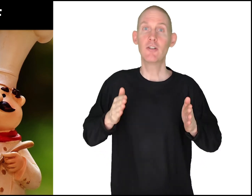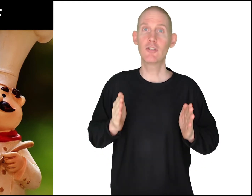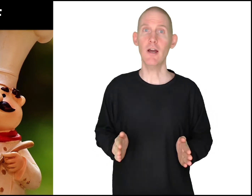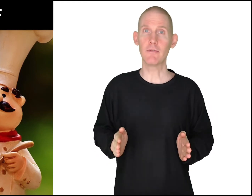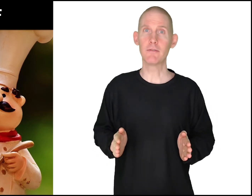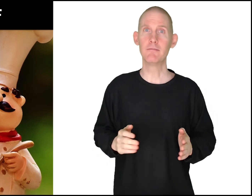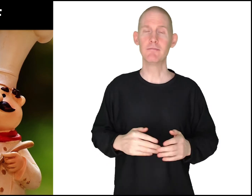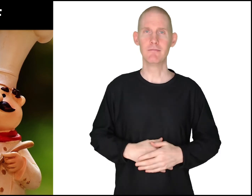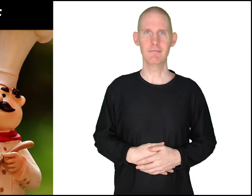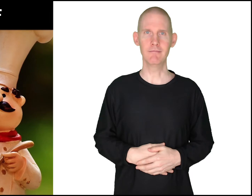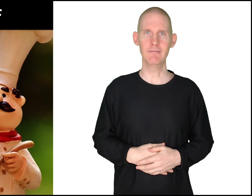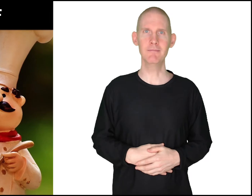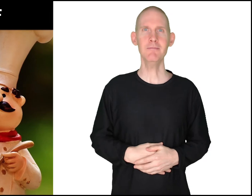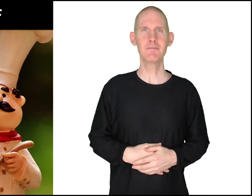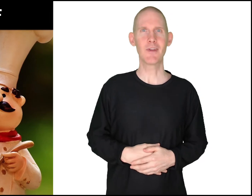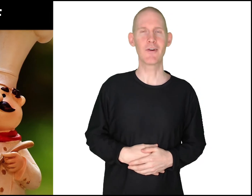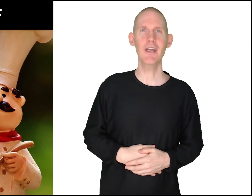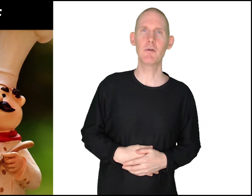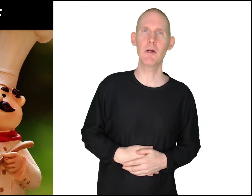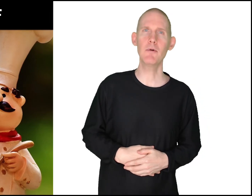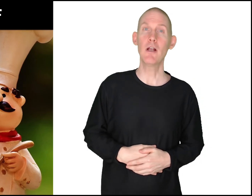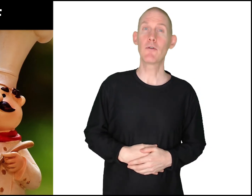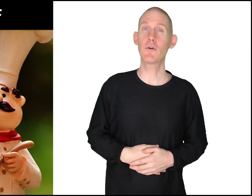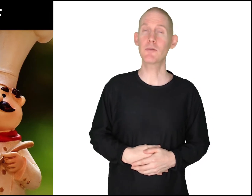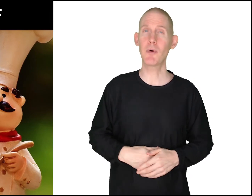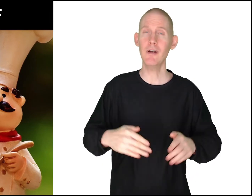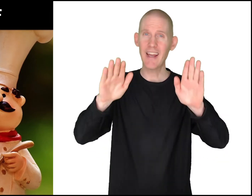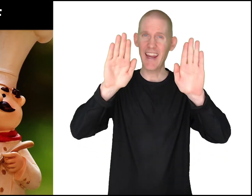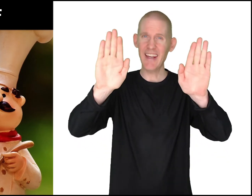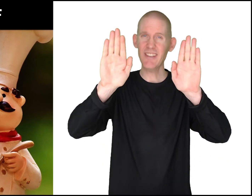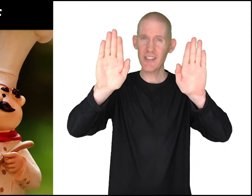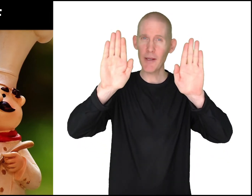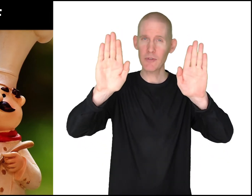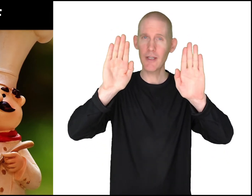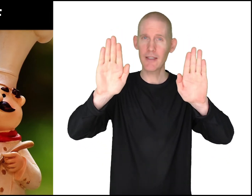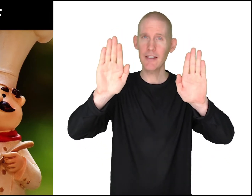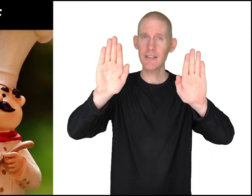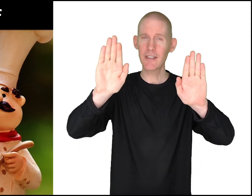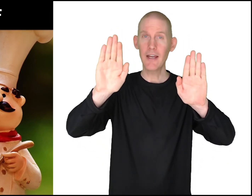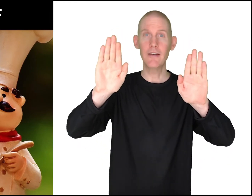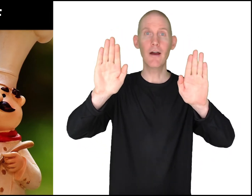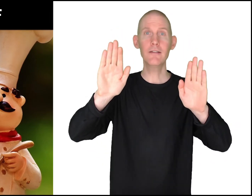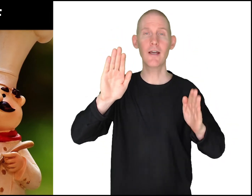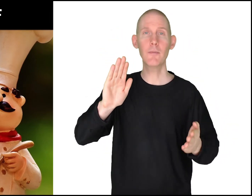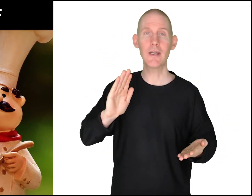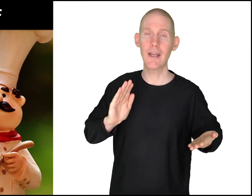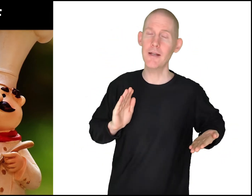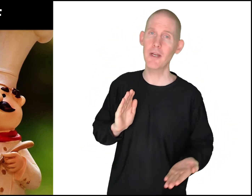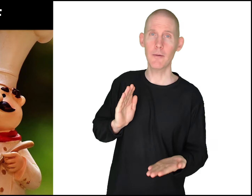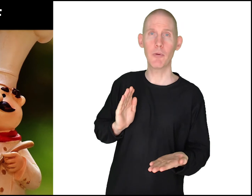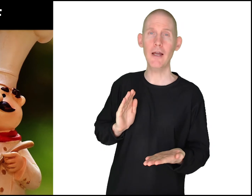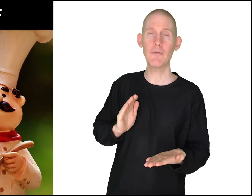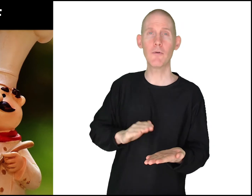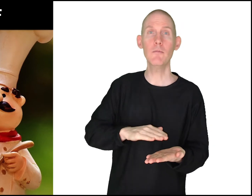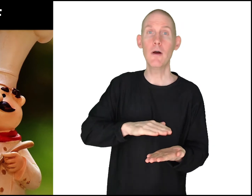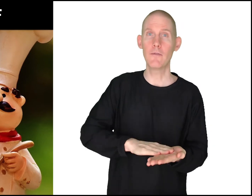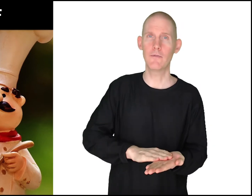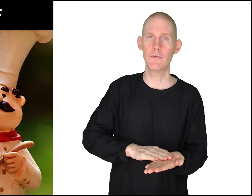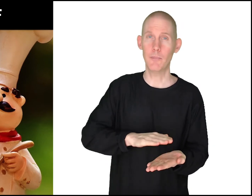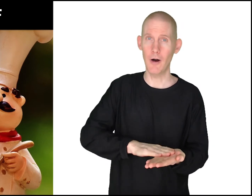chef. Okay, remember, first part, hand shapes like this. Non-dominant hand, make a platform, palm